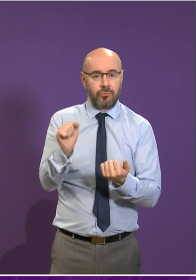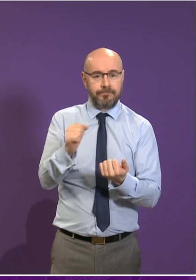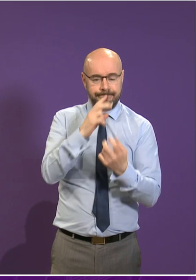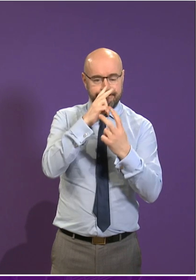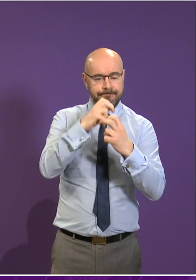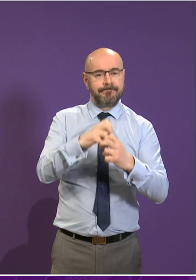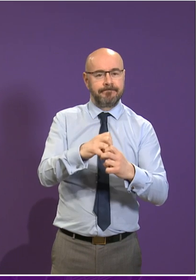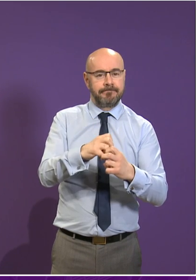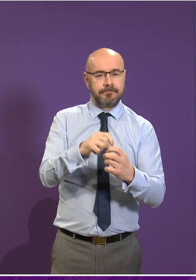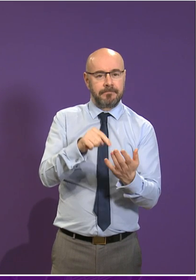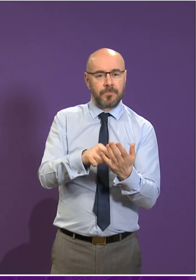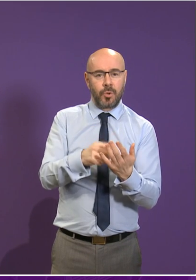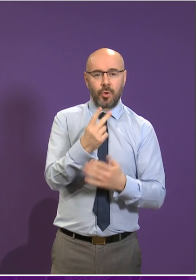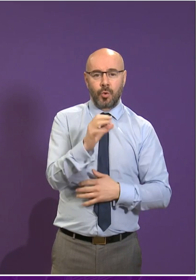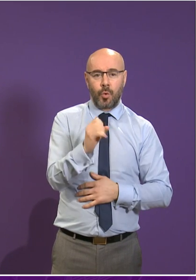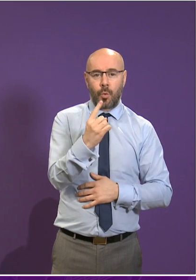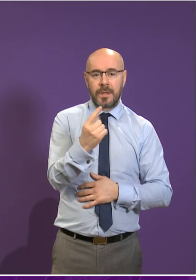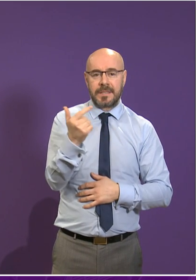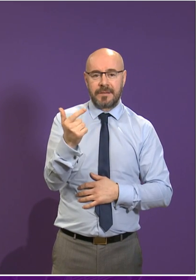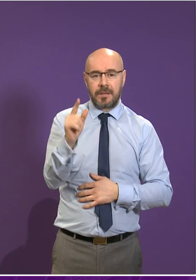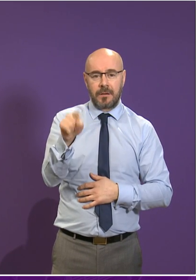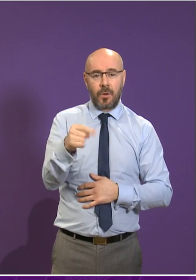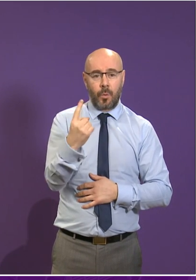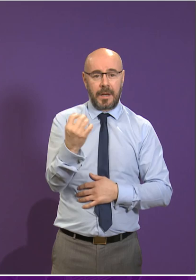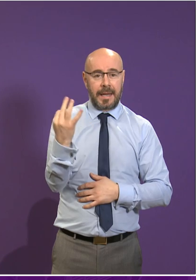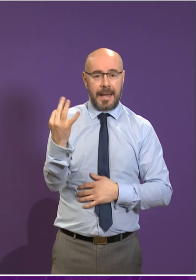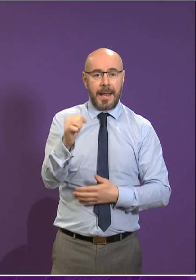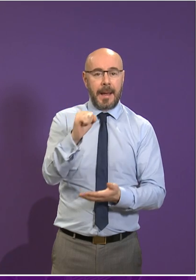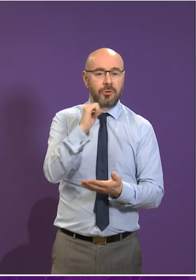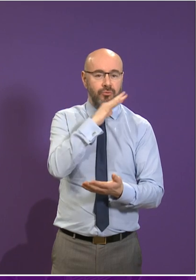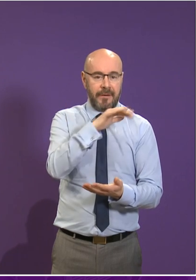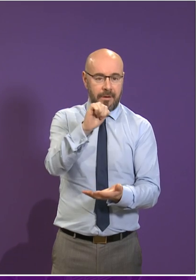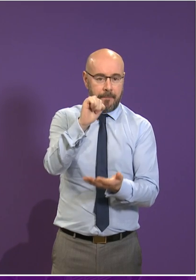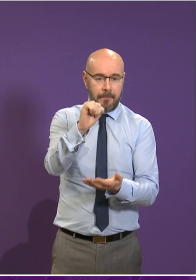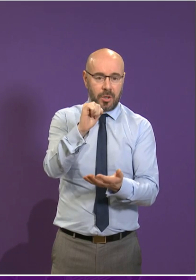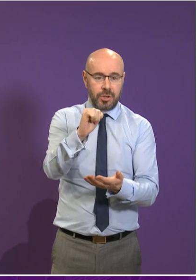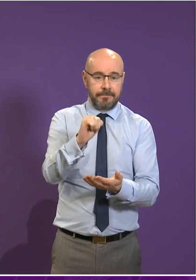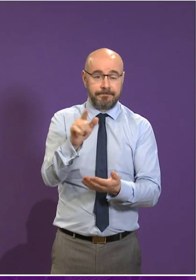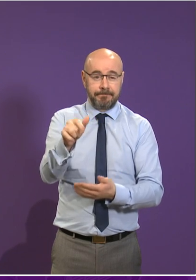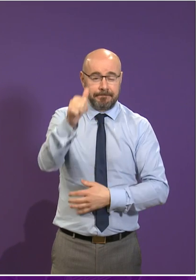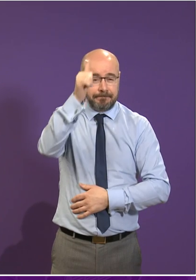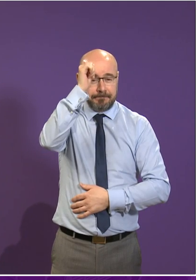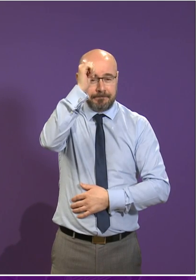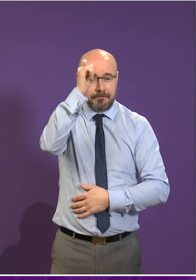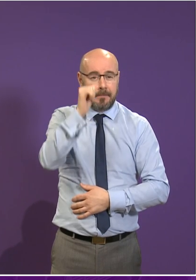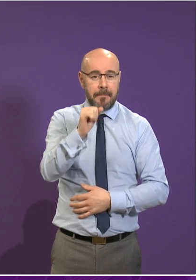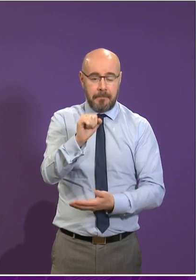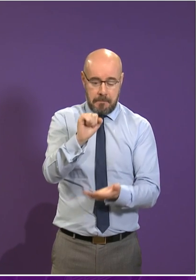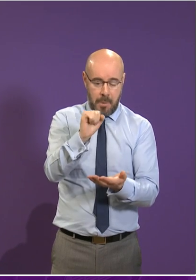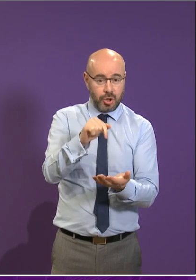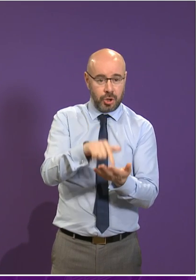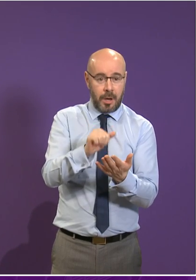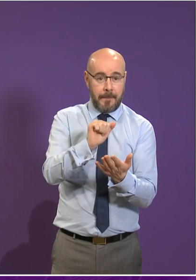of the 2017-18 draft budget. You will appreciate, as the draft budget will not be published until